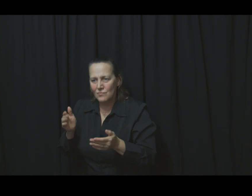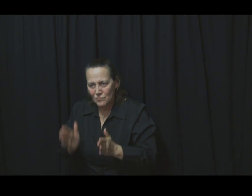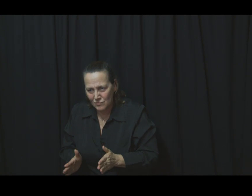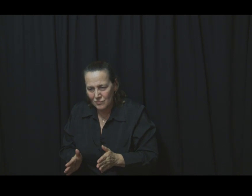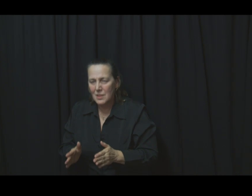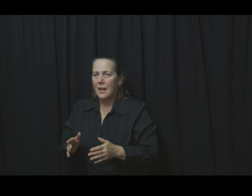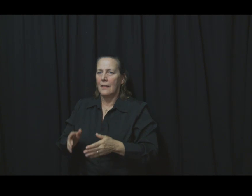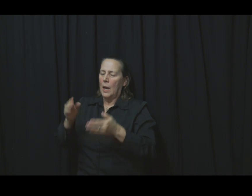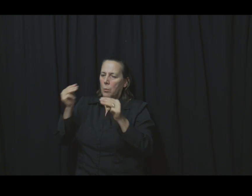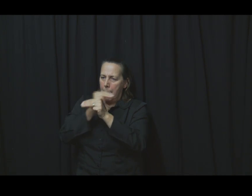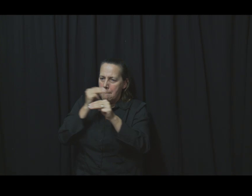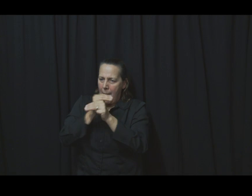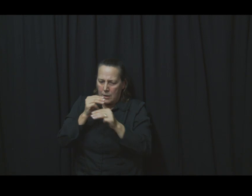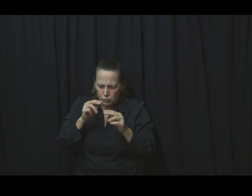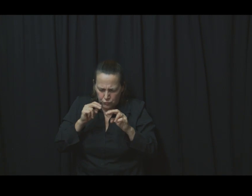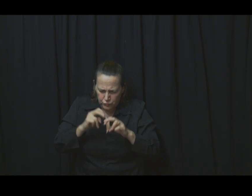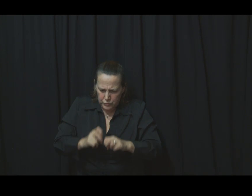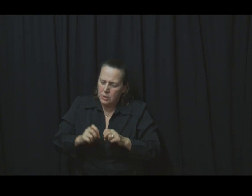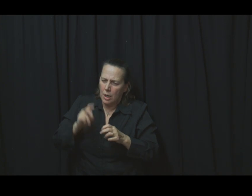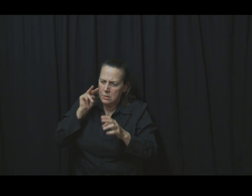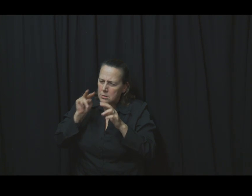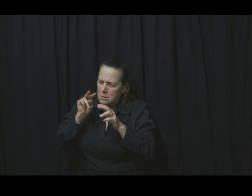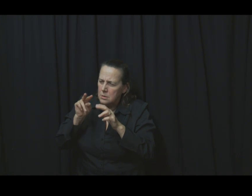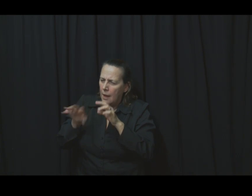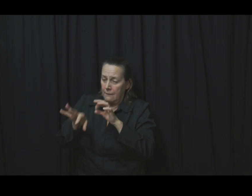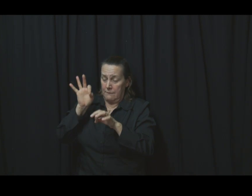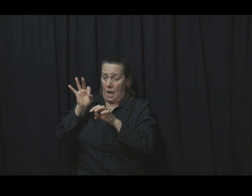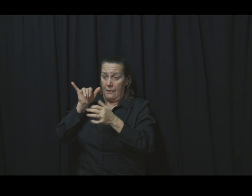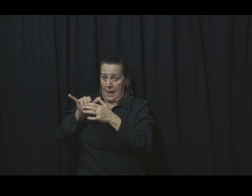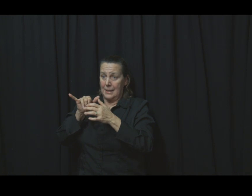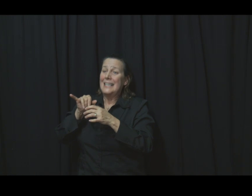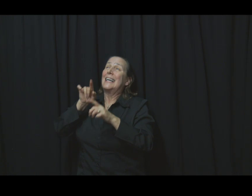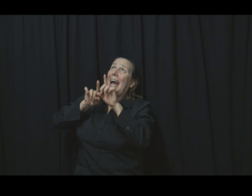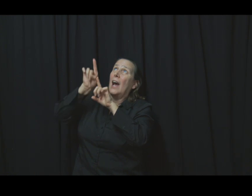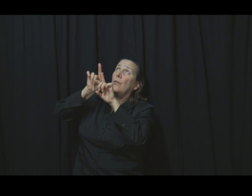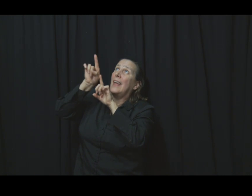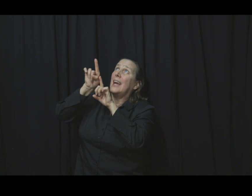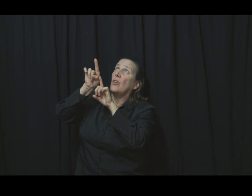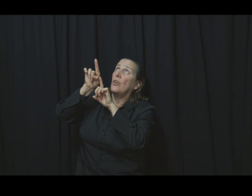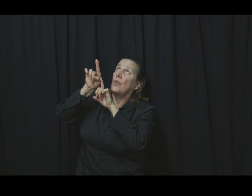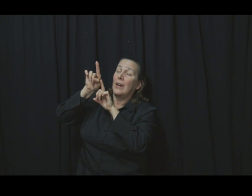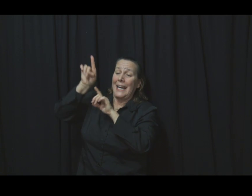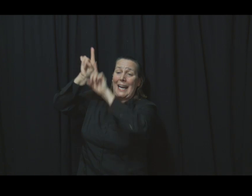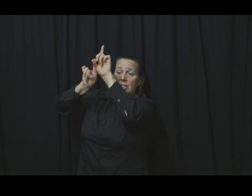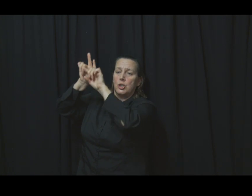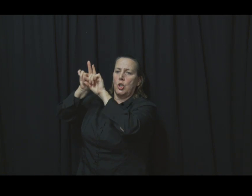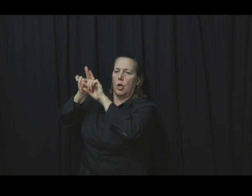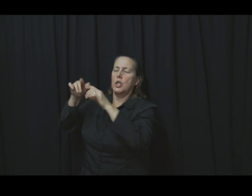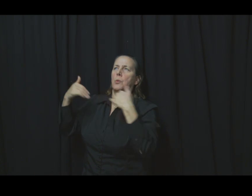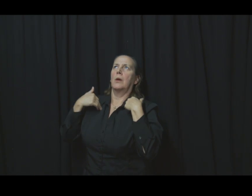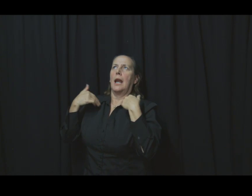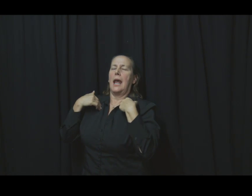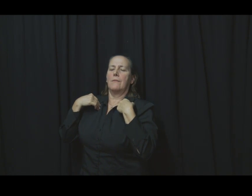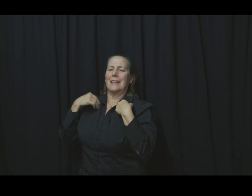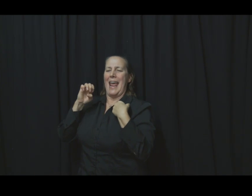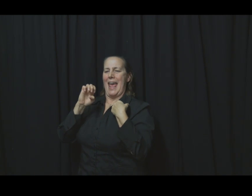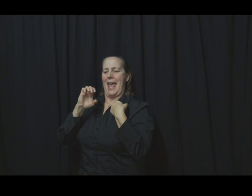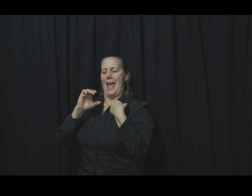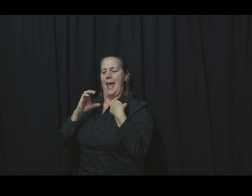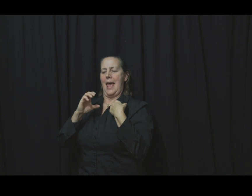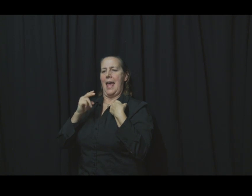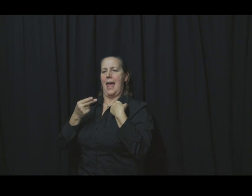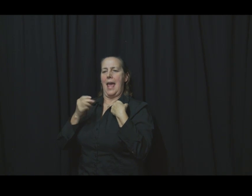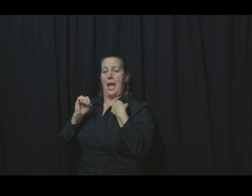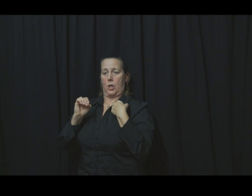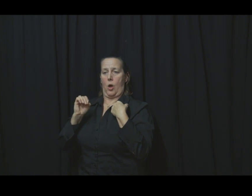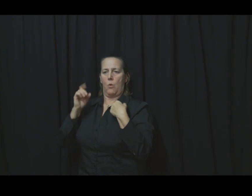doing math, predicted that in the cosmos would be left over this echo, this energy from the Big